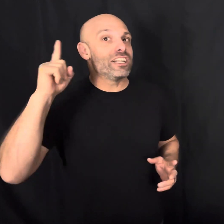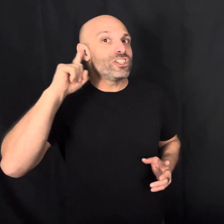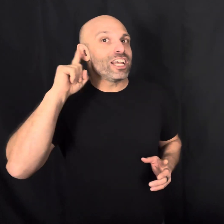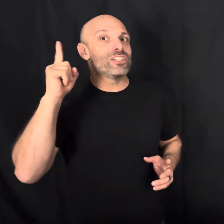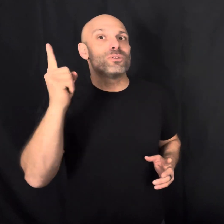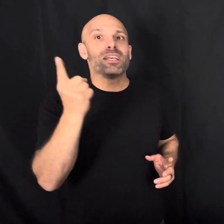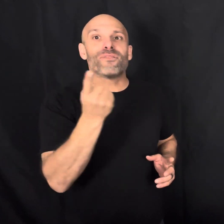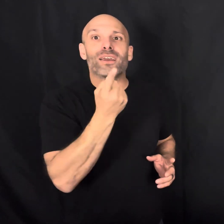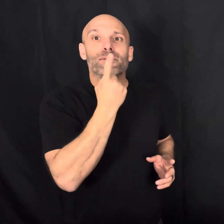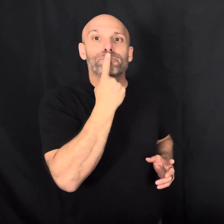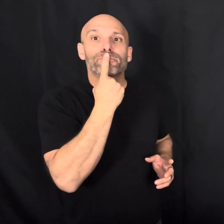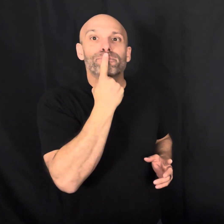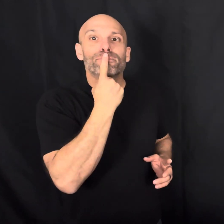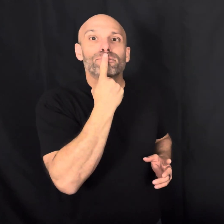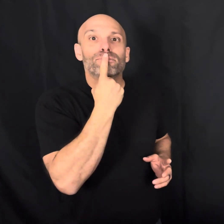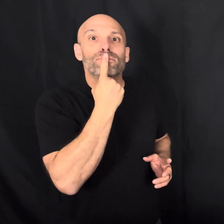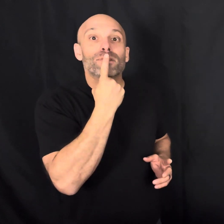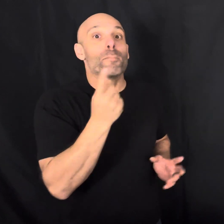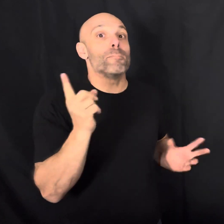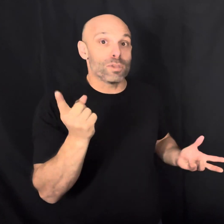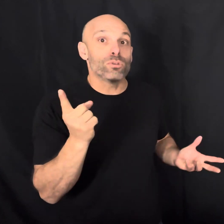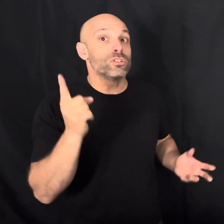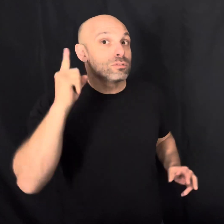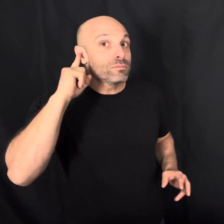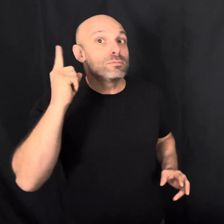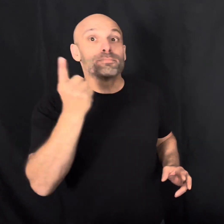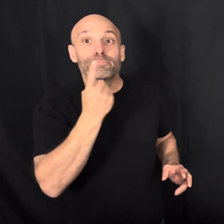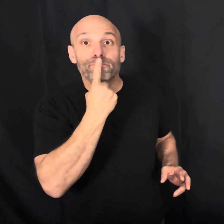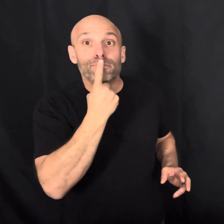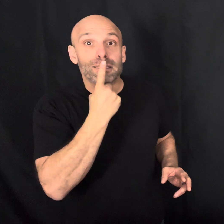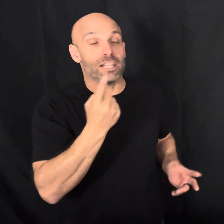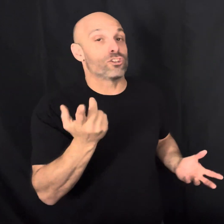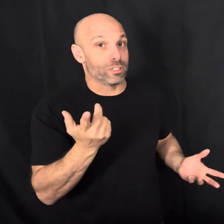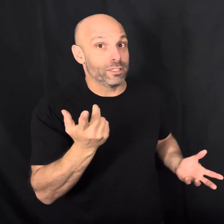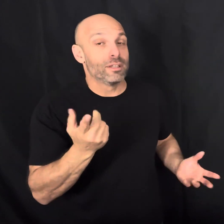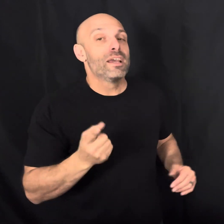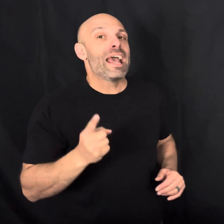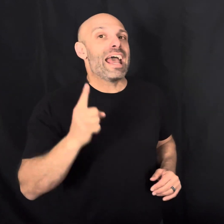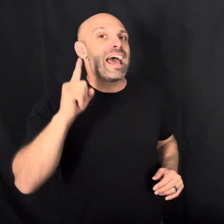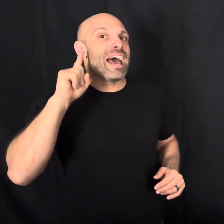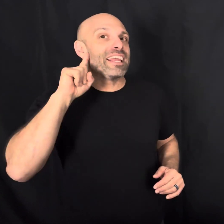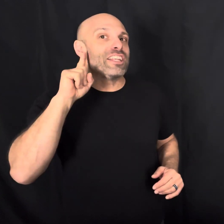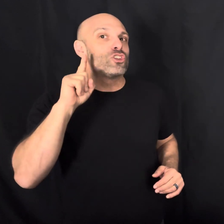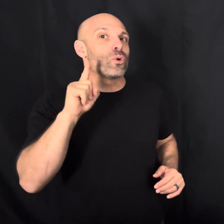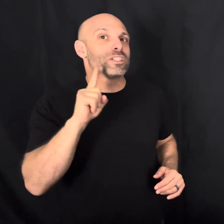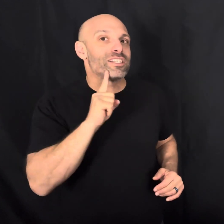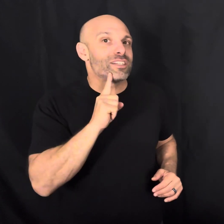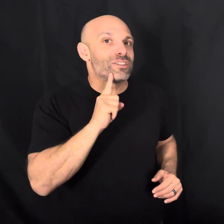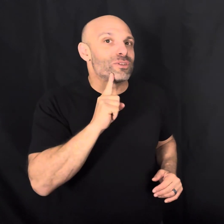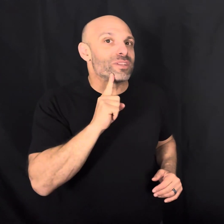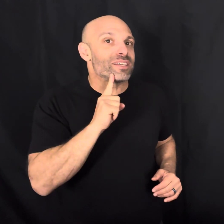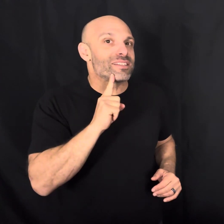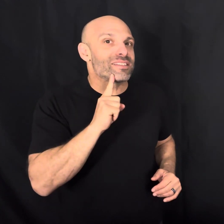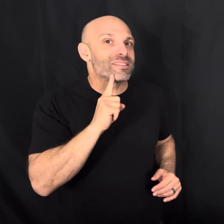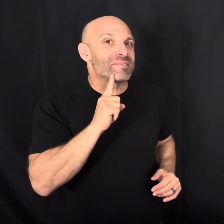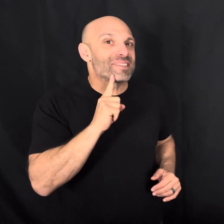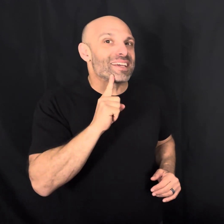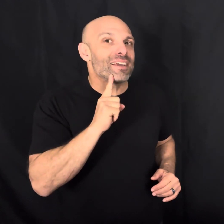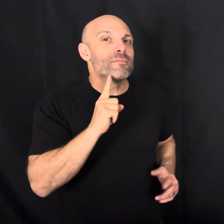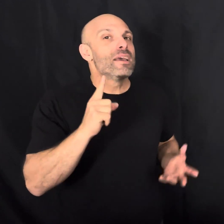changed to deaf and mute, essentially, and it shortened to this. Okay? And